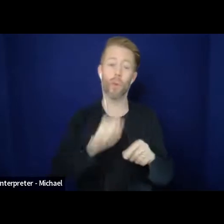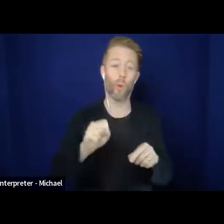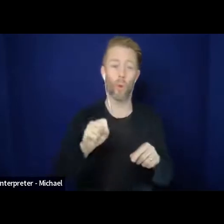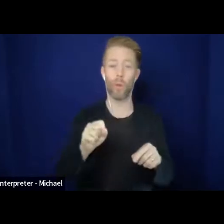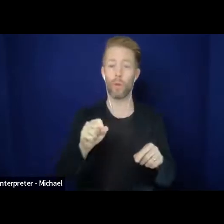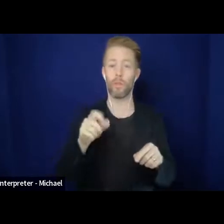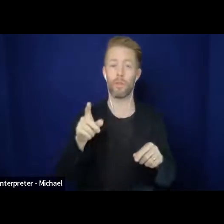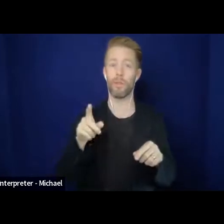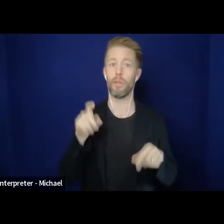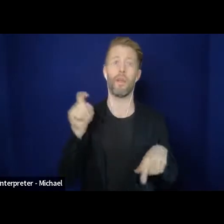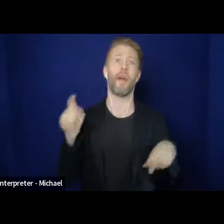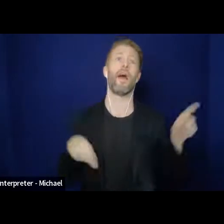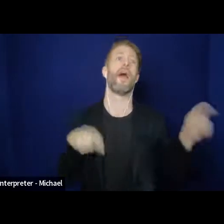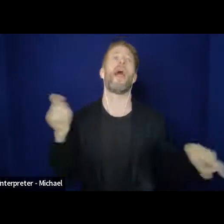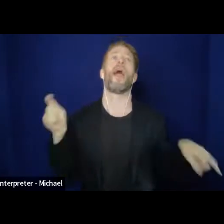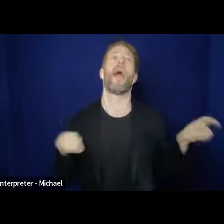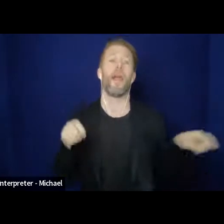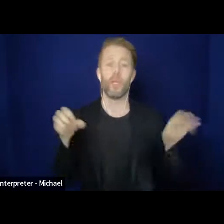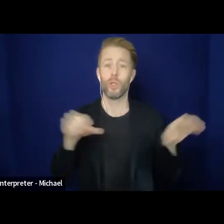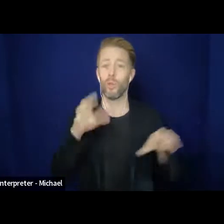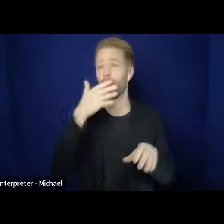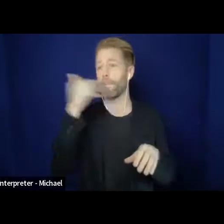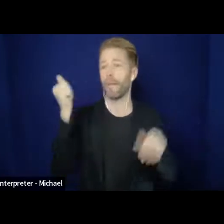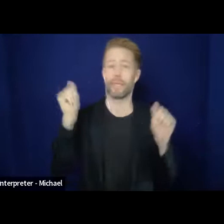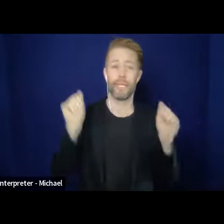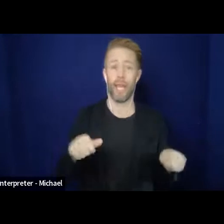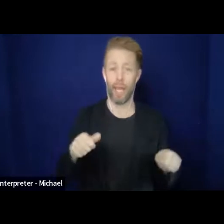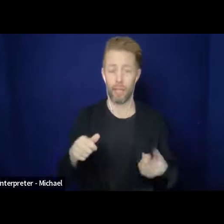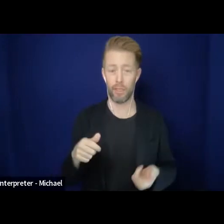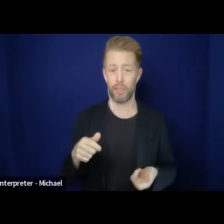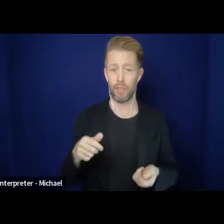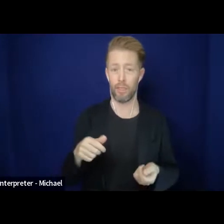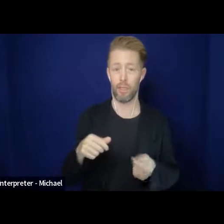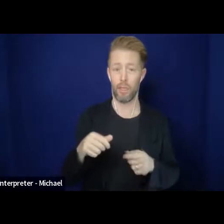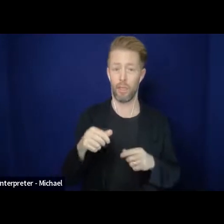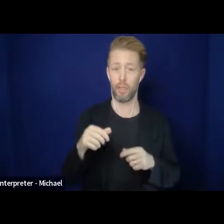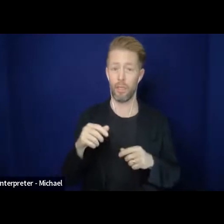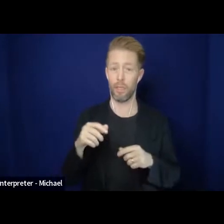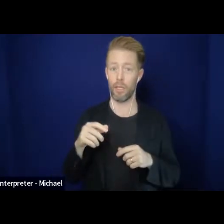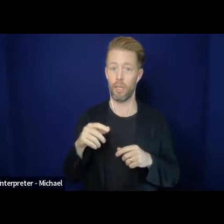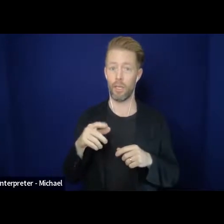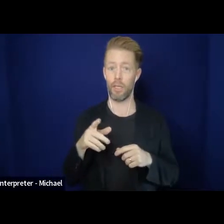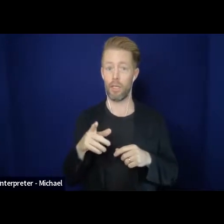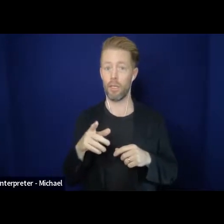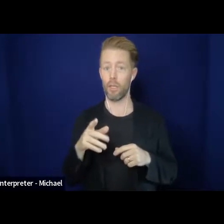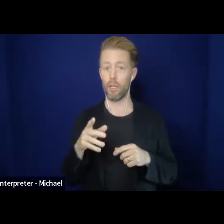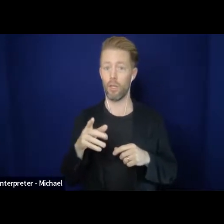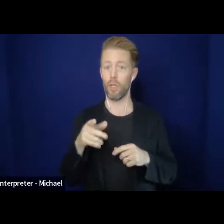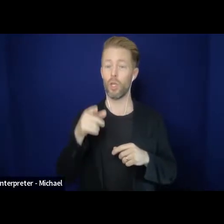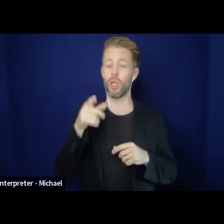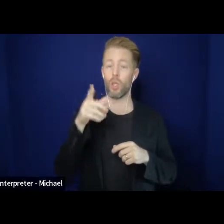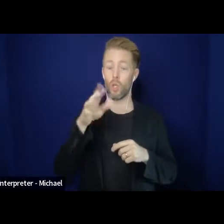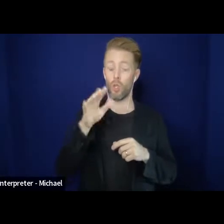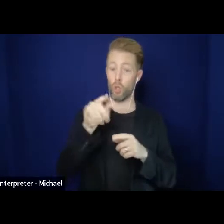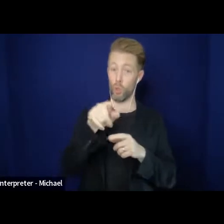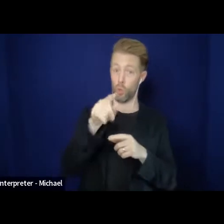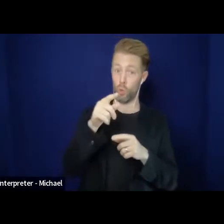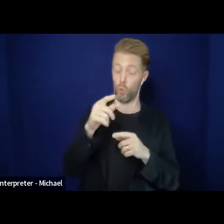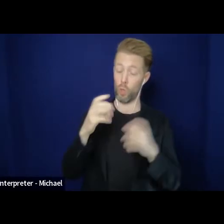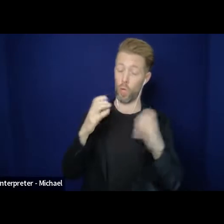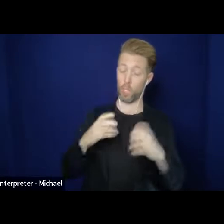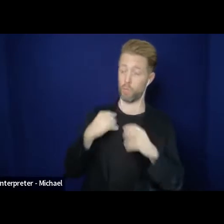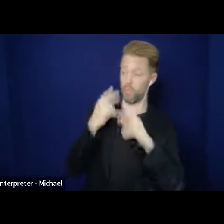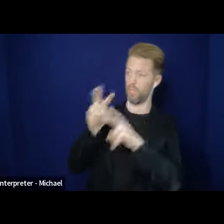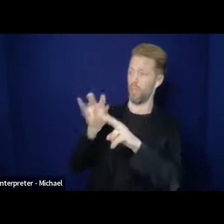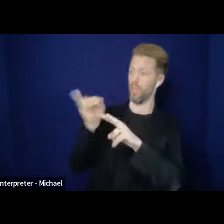absolutely can. If you're like me, you're not going to want to complain about that person in that job, because you know that all that's going to do is get